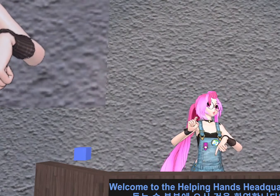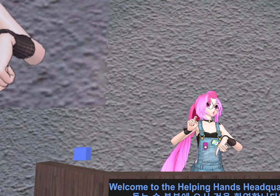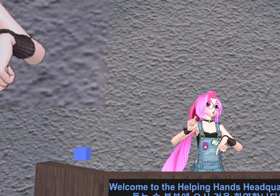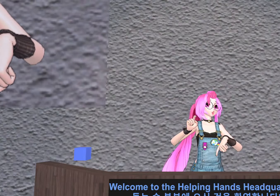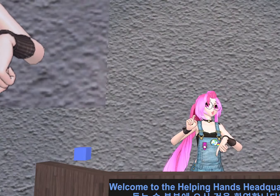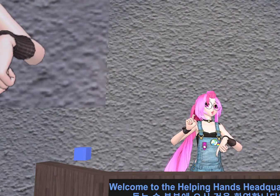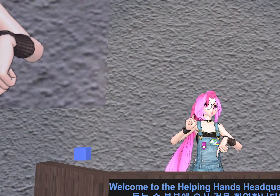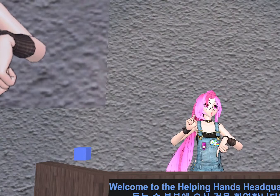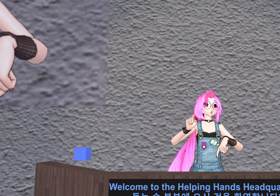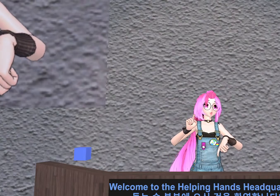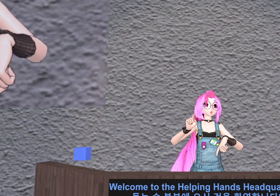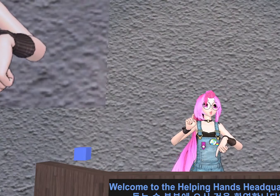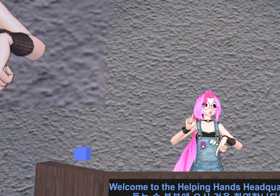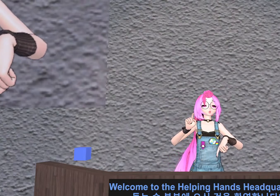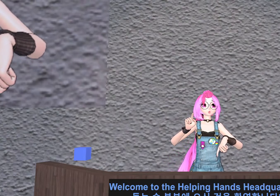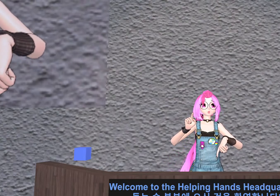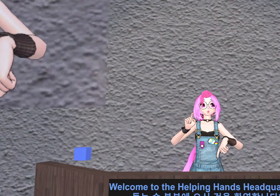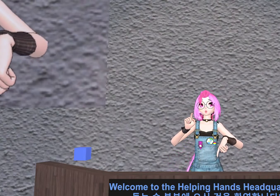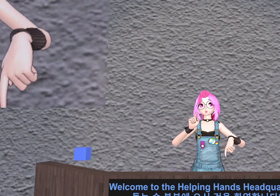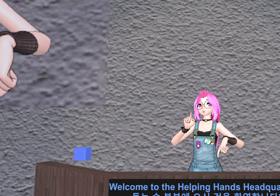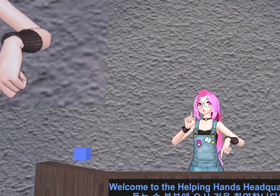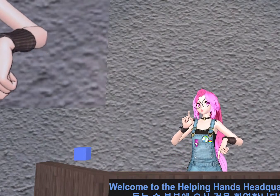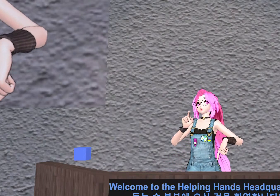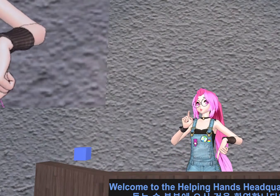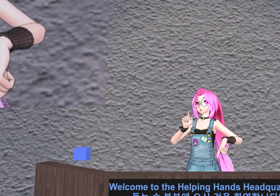PSE. 1, 2, 3.